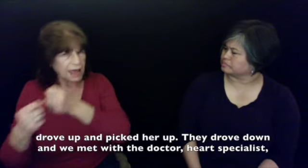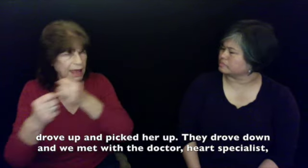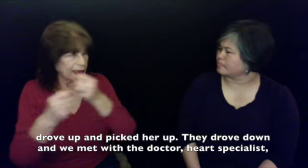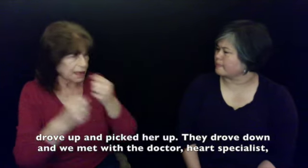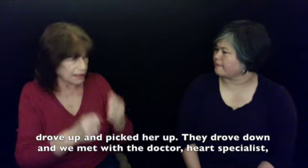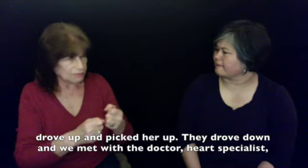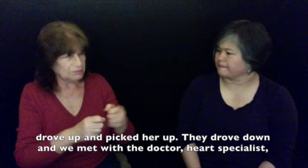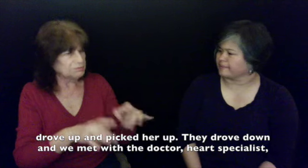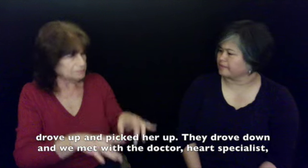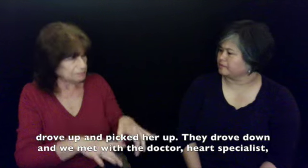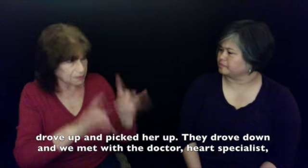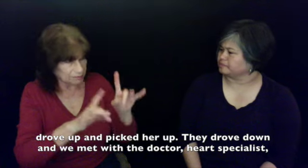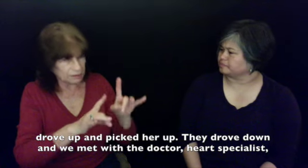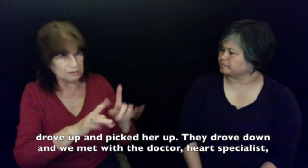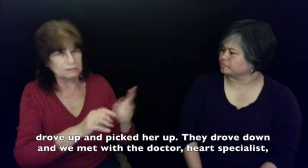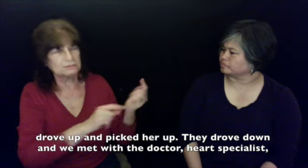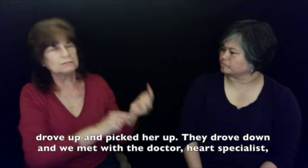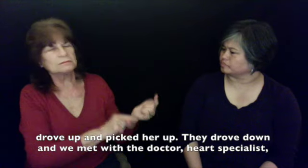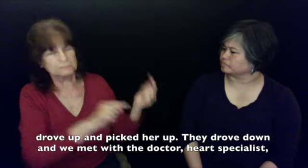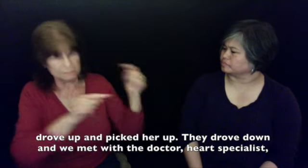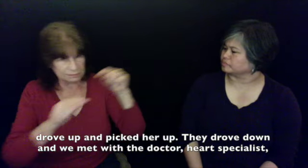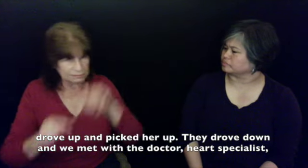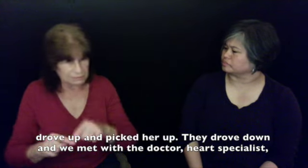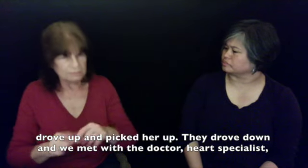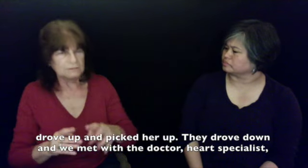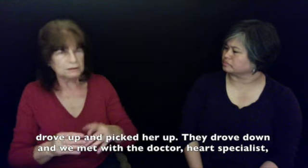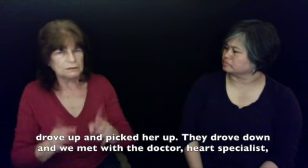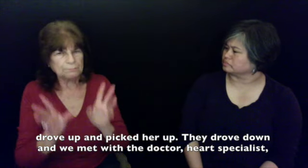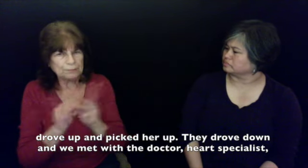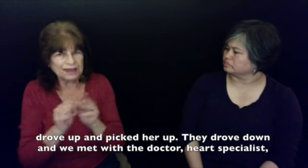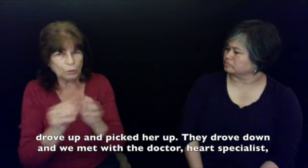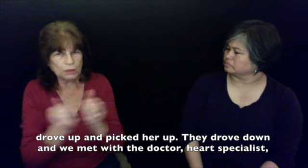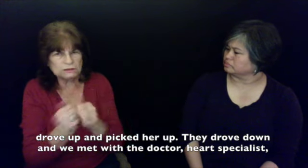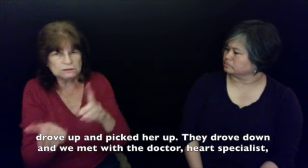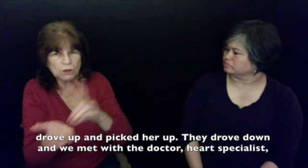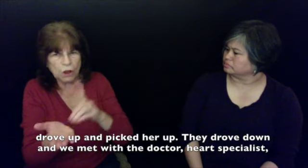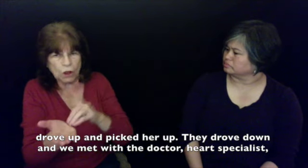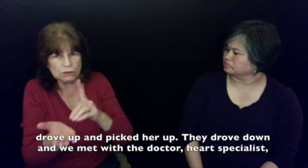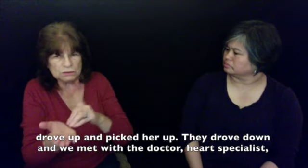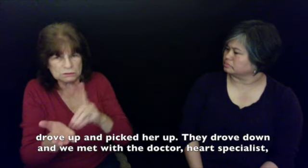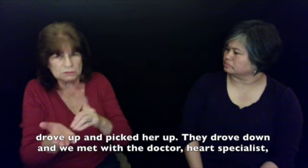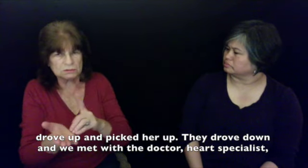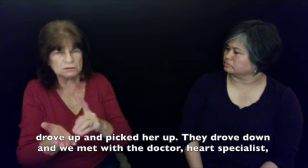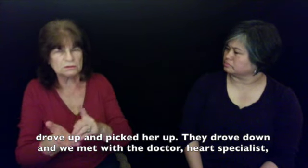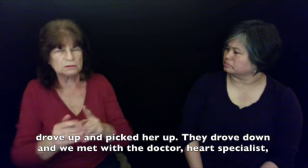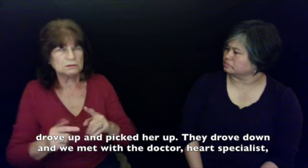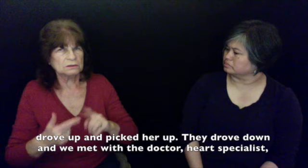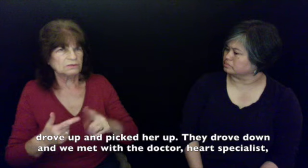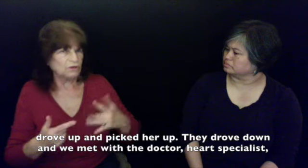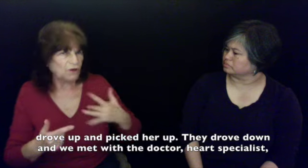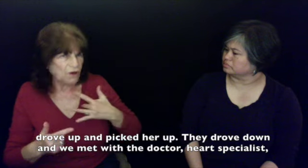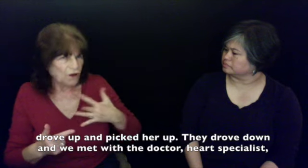and drove up and picked her up. They drove down and we met with the doctor, the heart specialist,